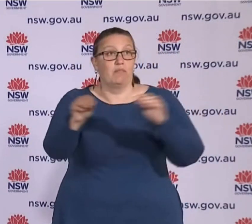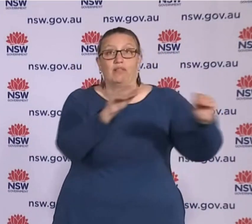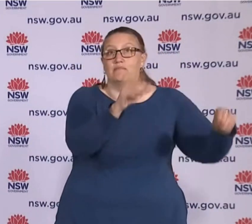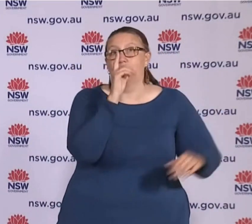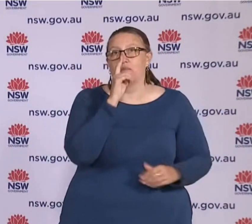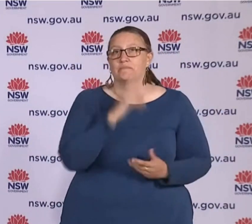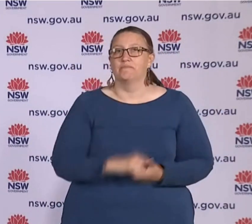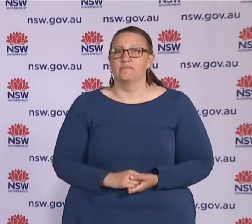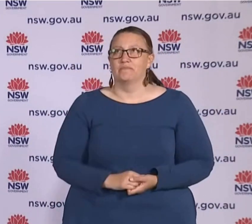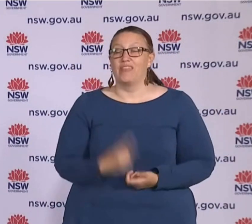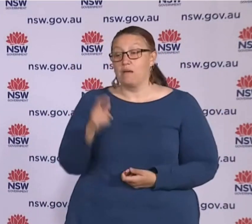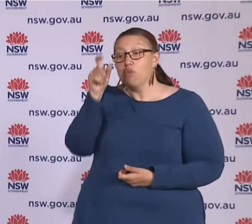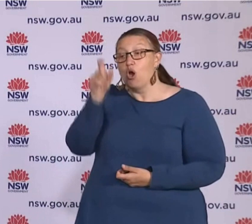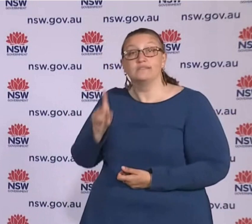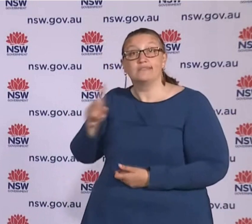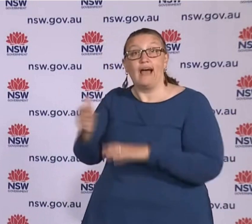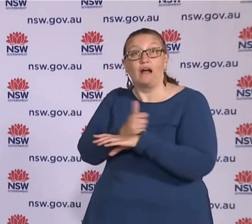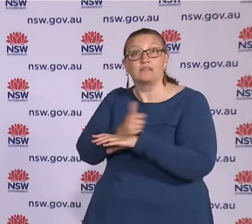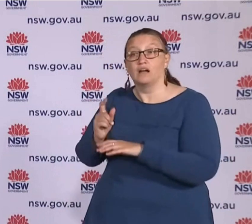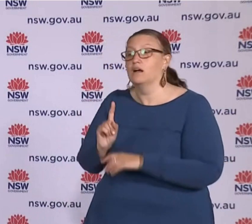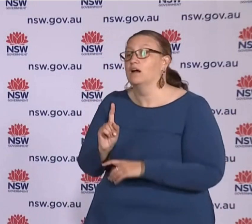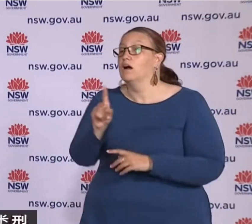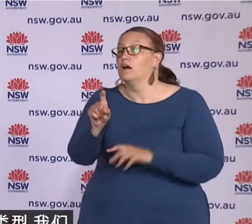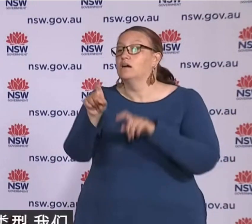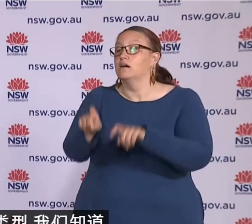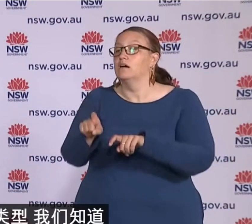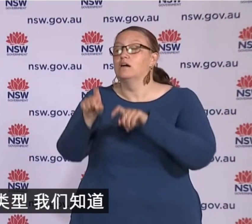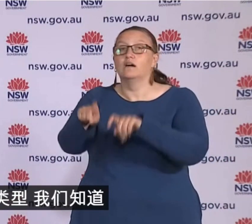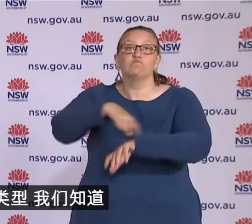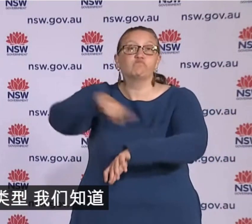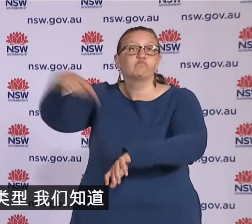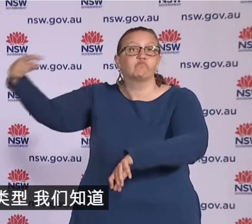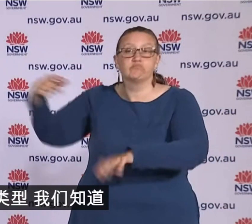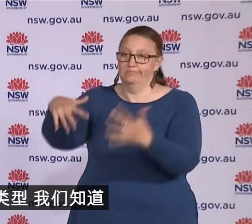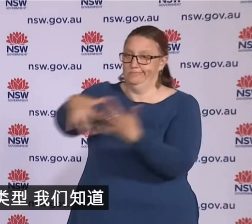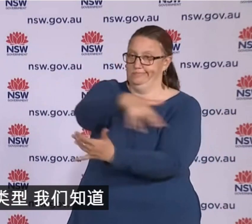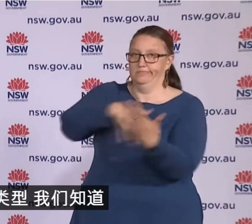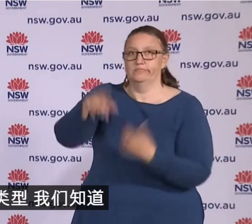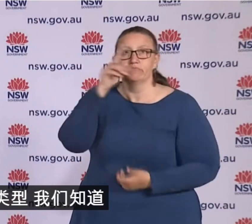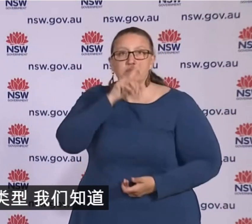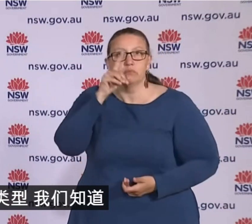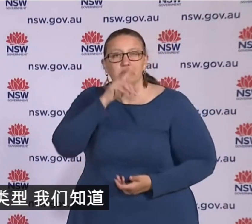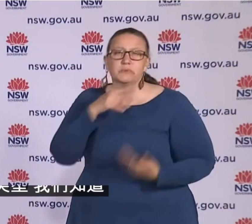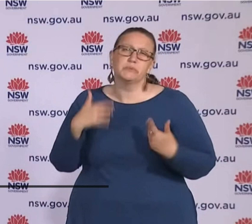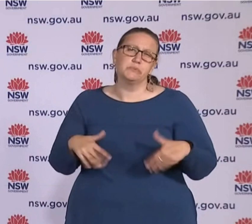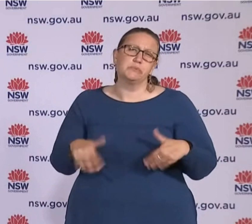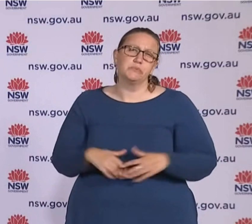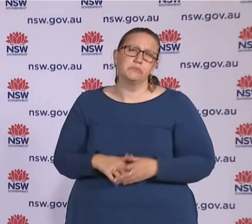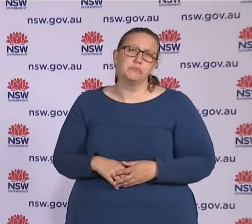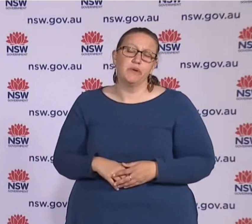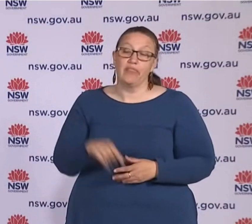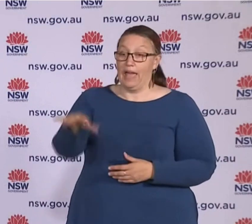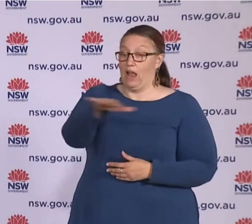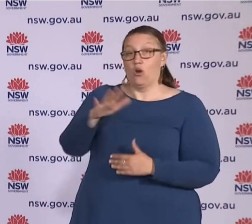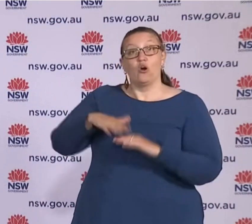individual had been to, the duration of time, they are high risk, and we know that community has got low vaccination coverage, and